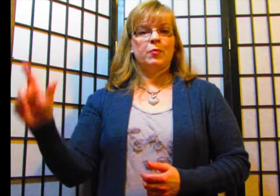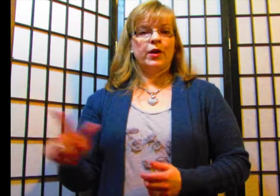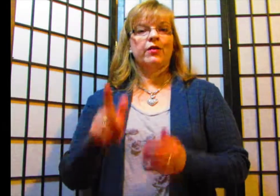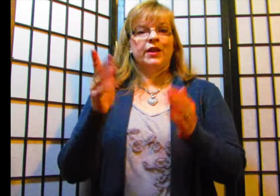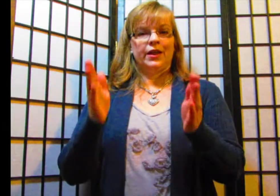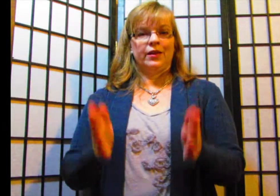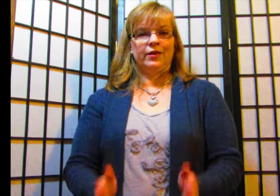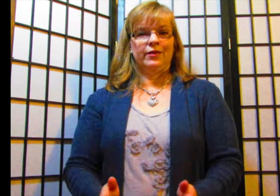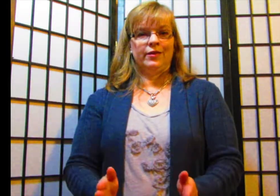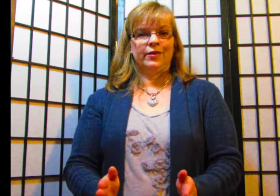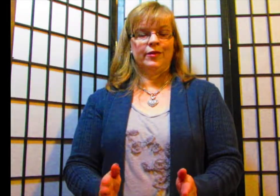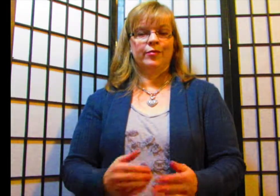Librarian.